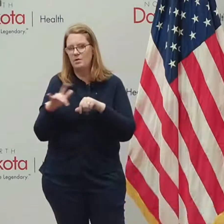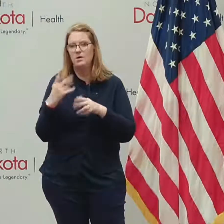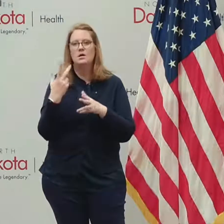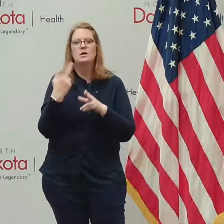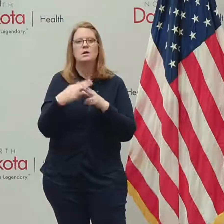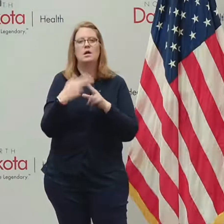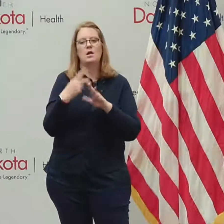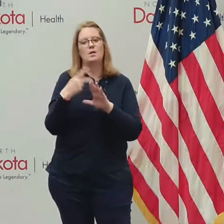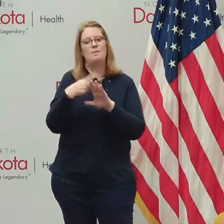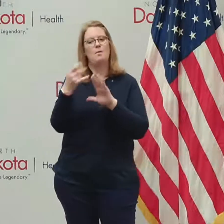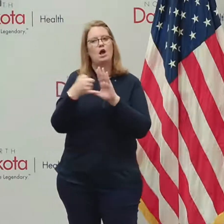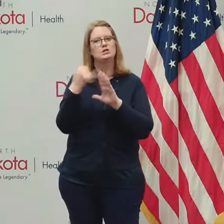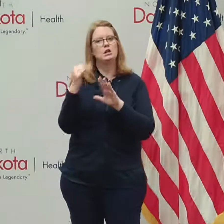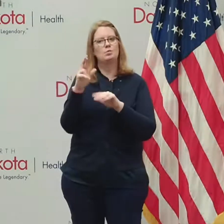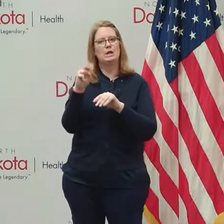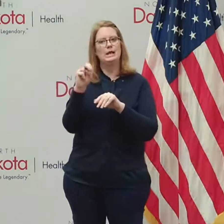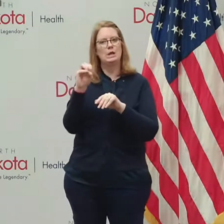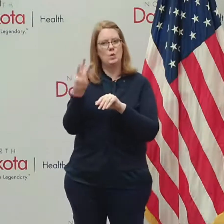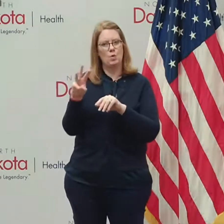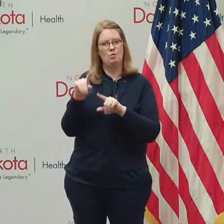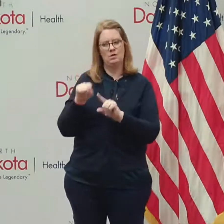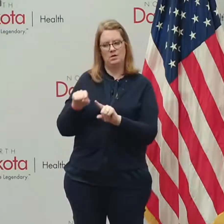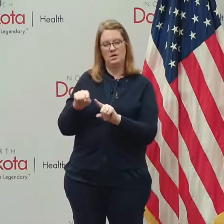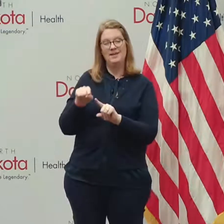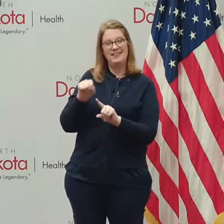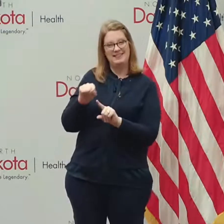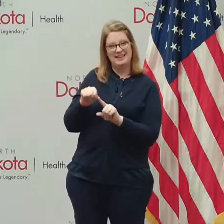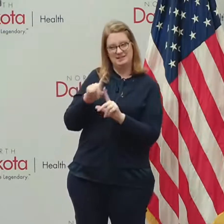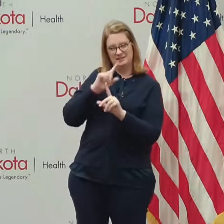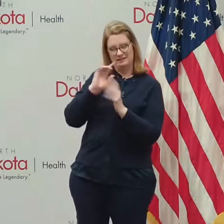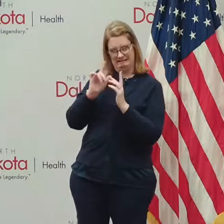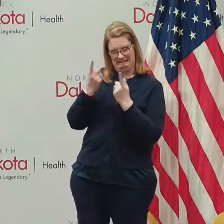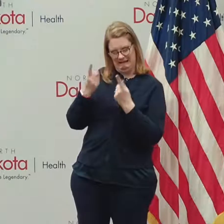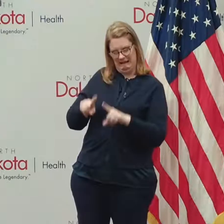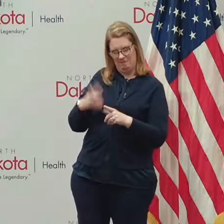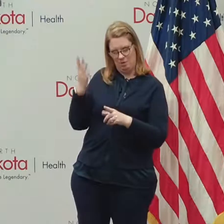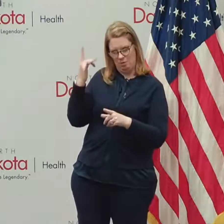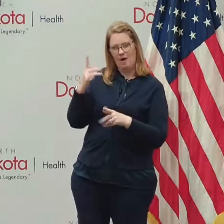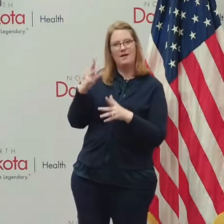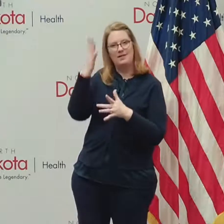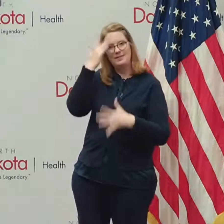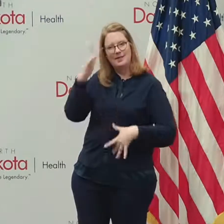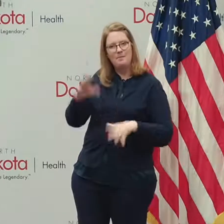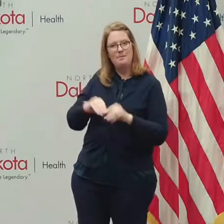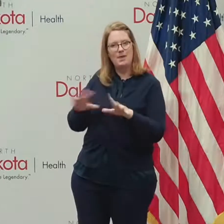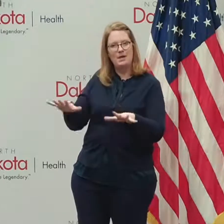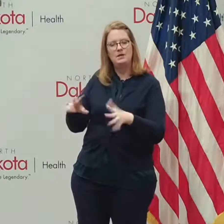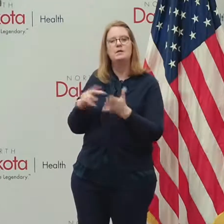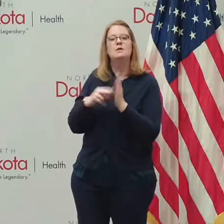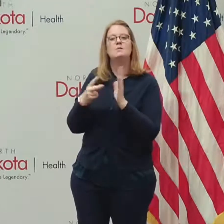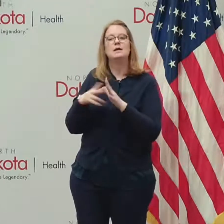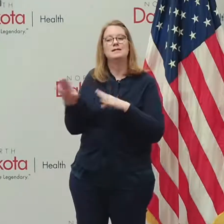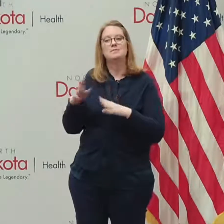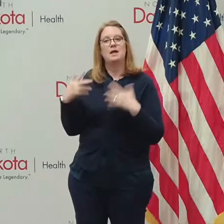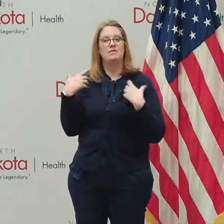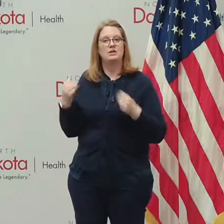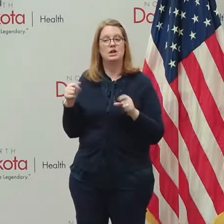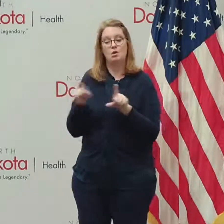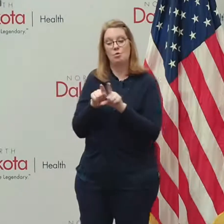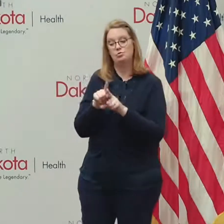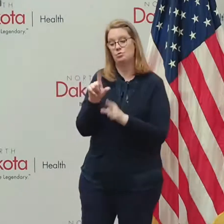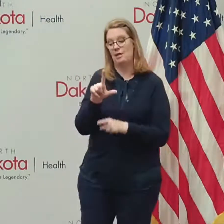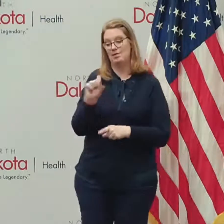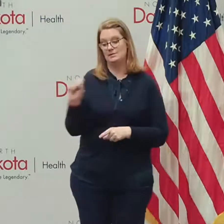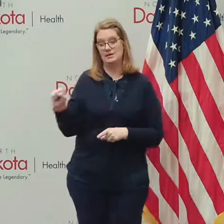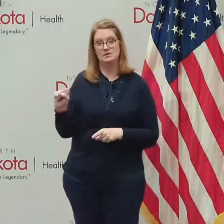Project Renew, and this really came about as a result of the pandemic, and it's a partnership between the Behavioral Health Division and Lutheran Social